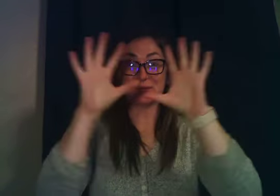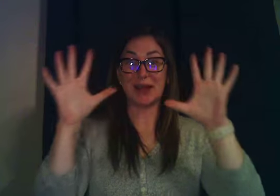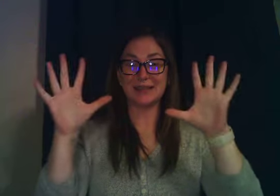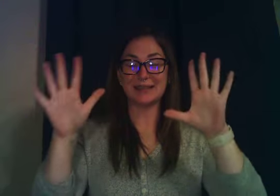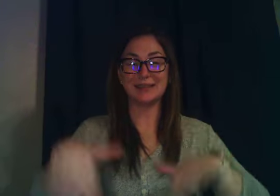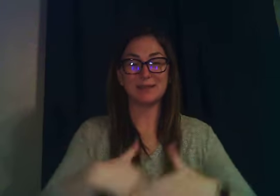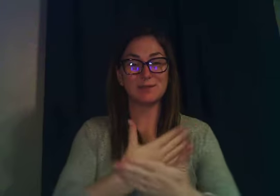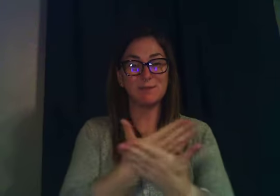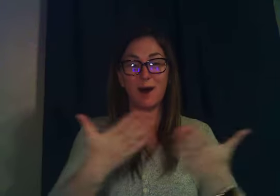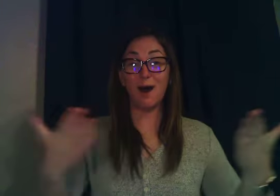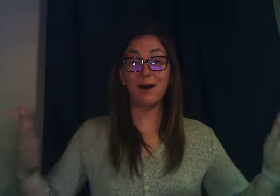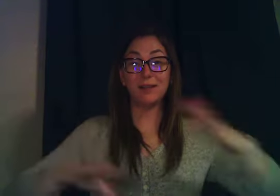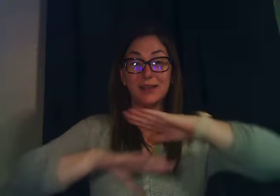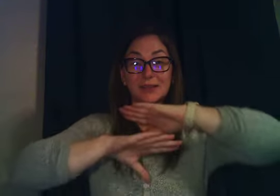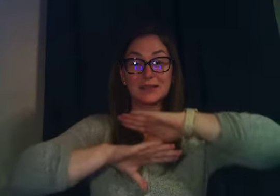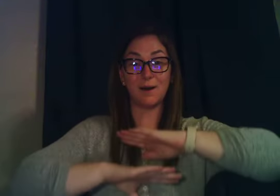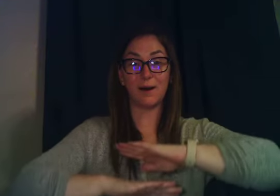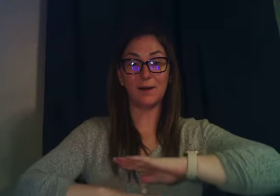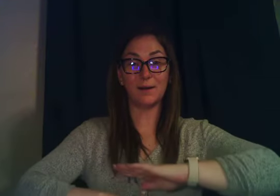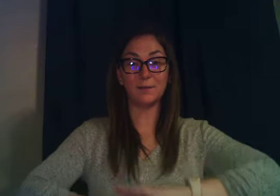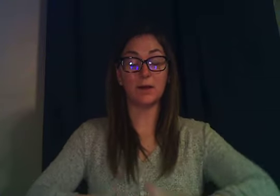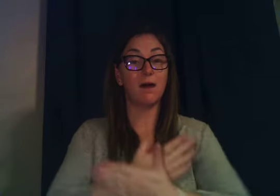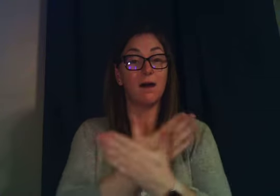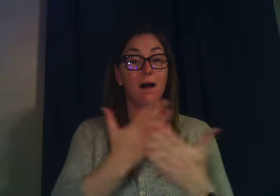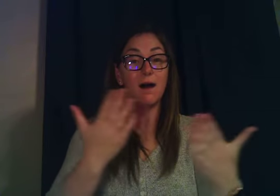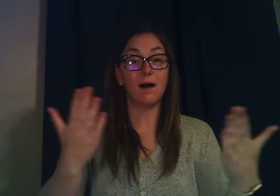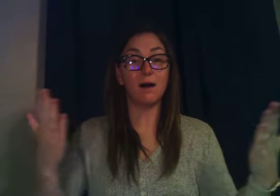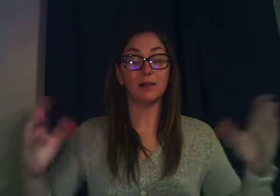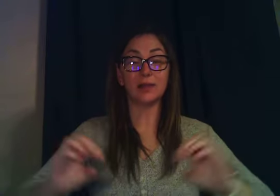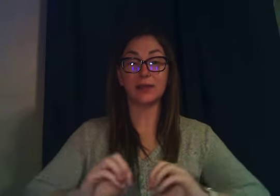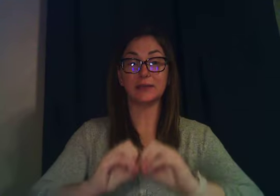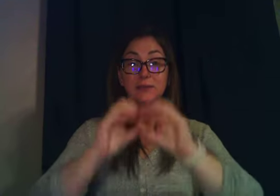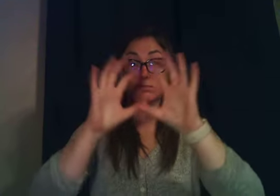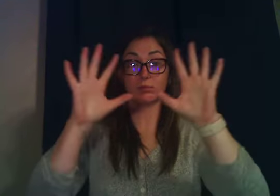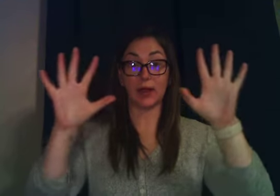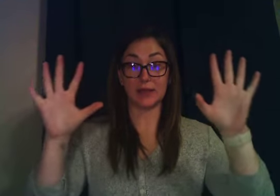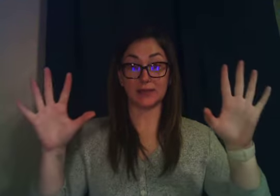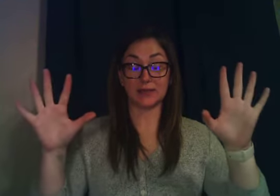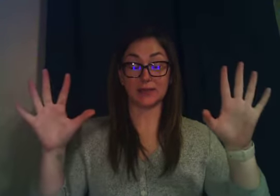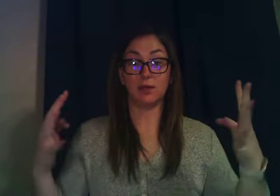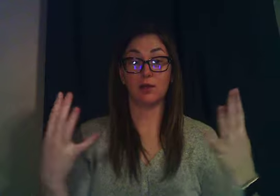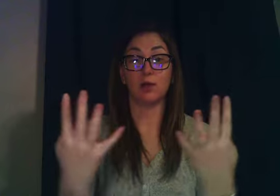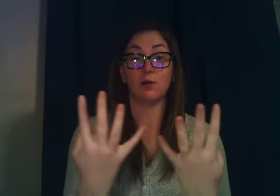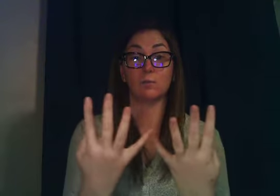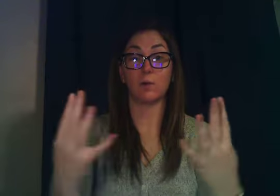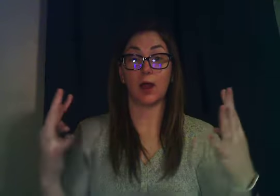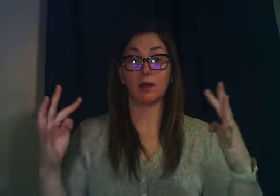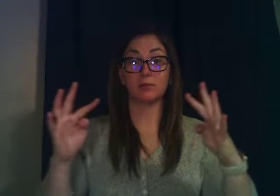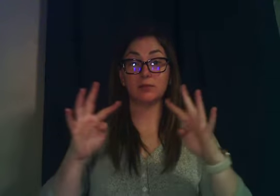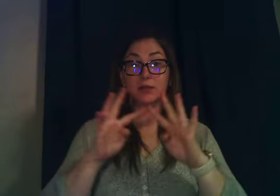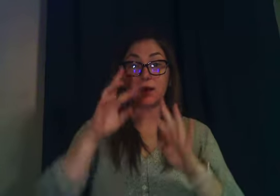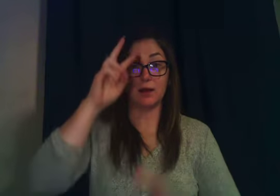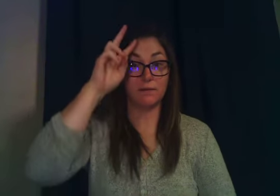bright. All is calm. All is bright. Round, yon,